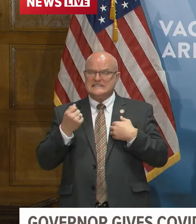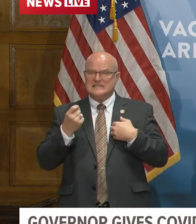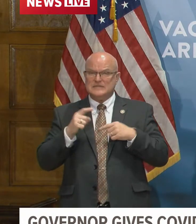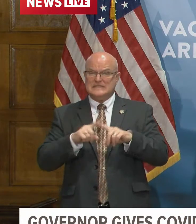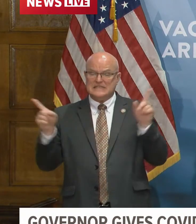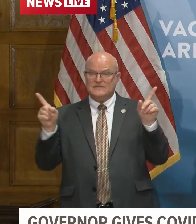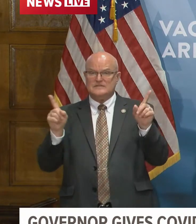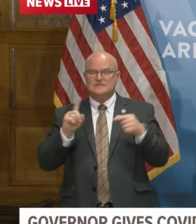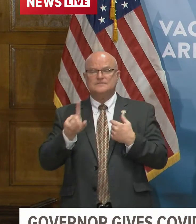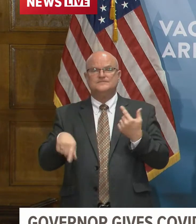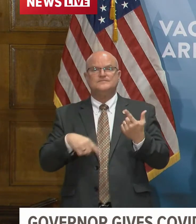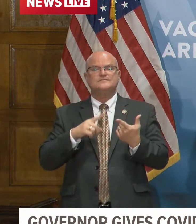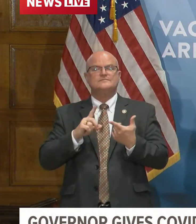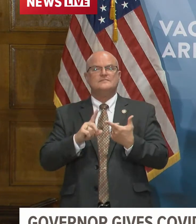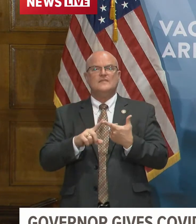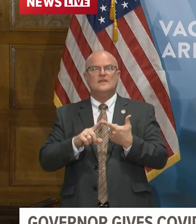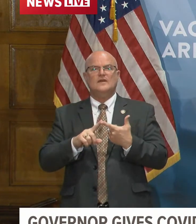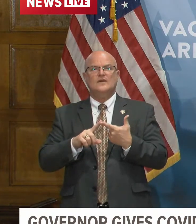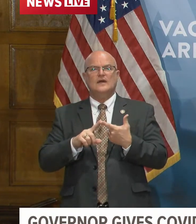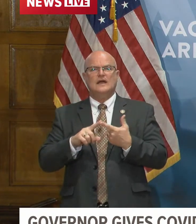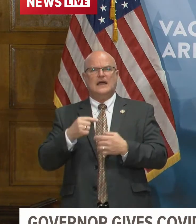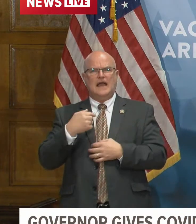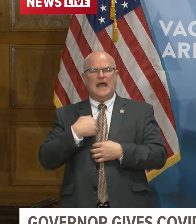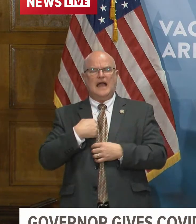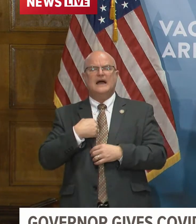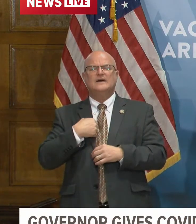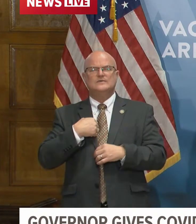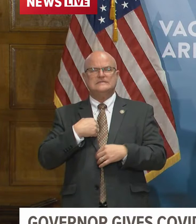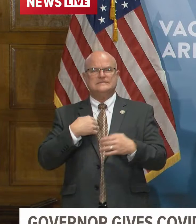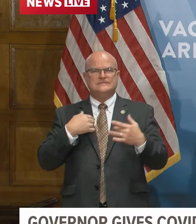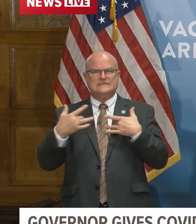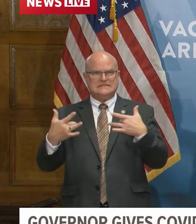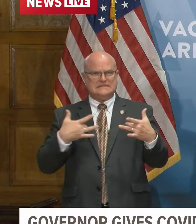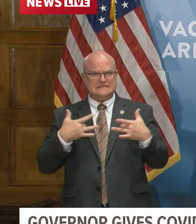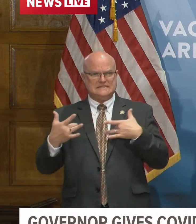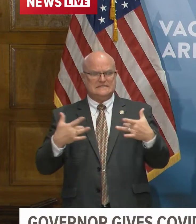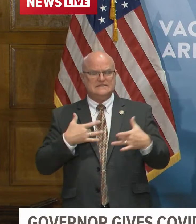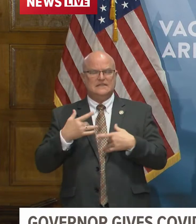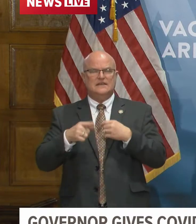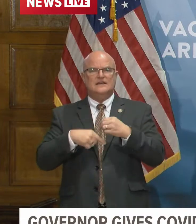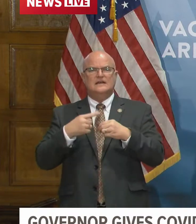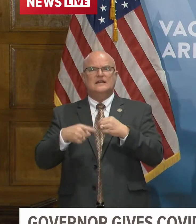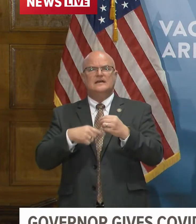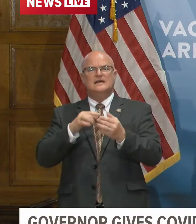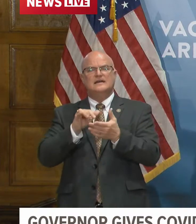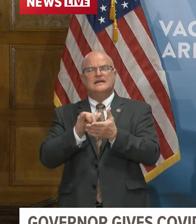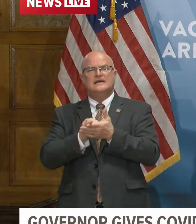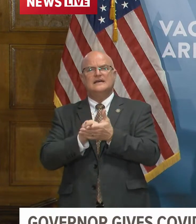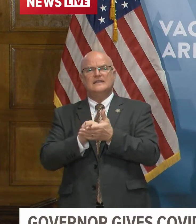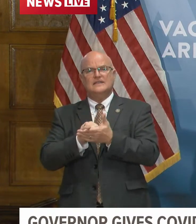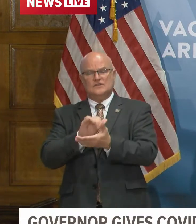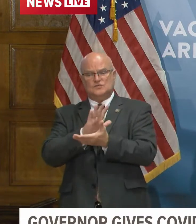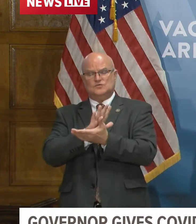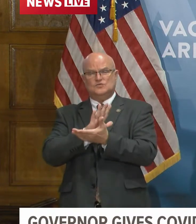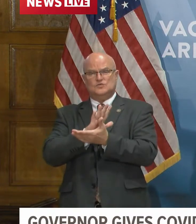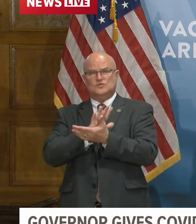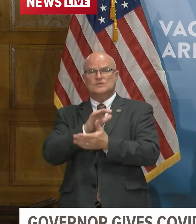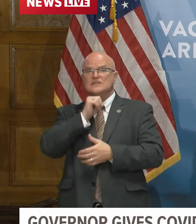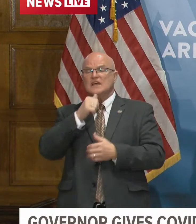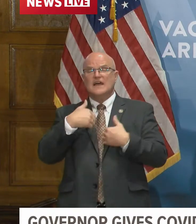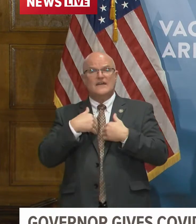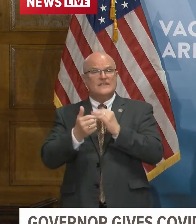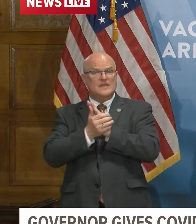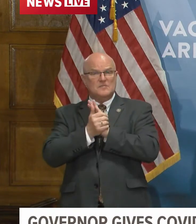of difference whenever I was very, very concerned about the schools and not having